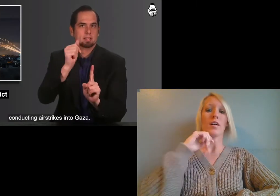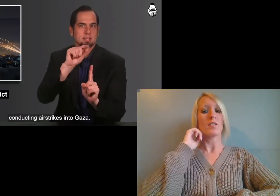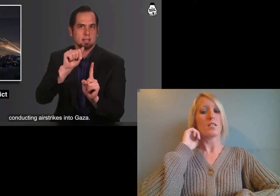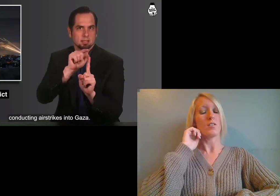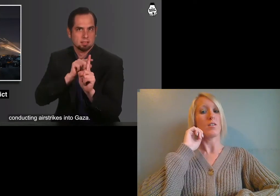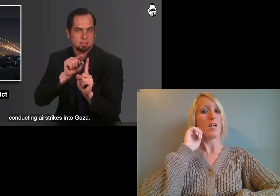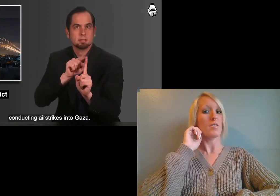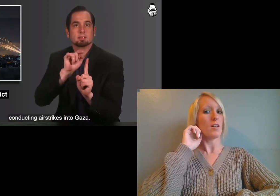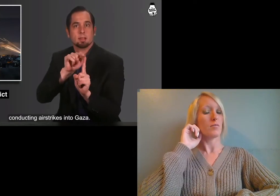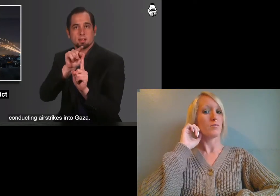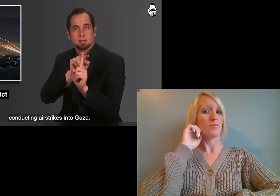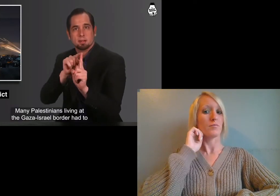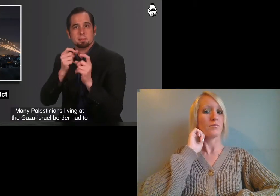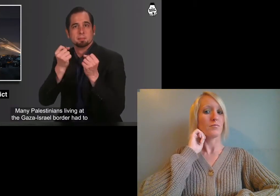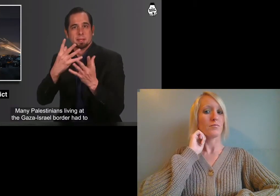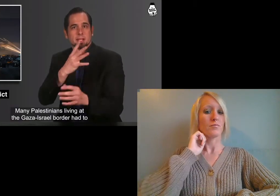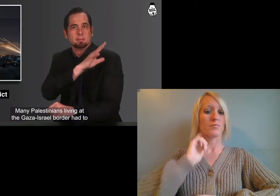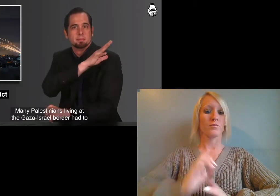and rockets into the Gaza.